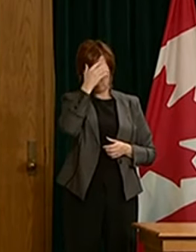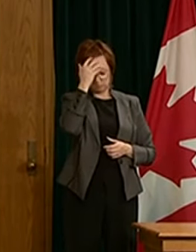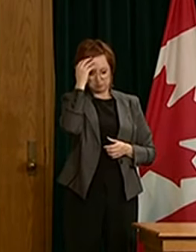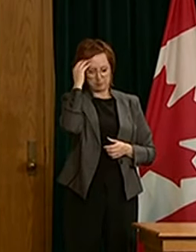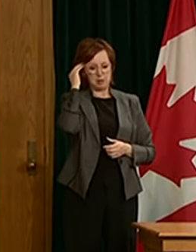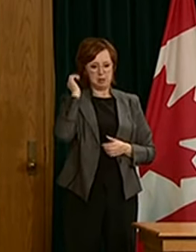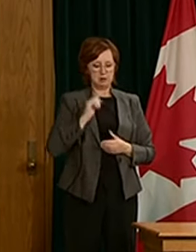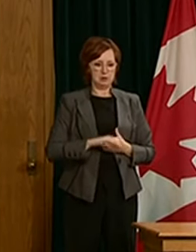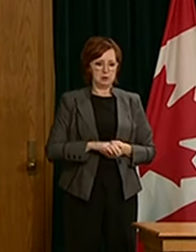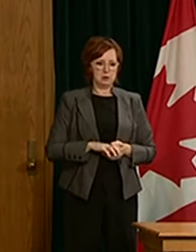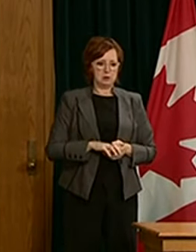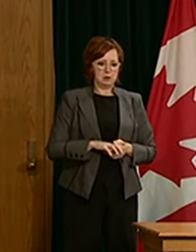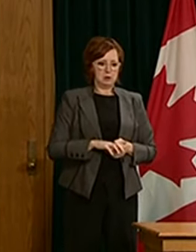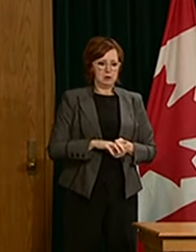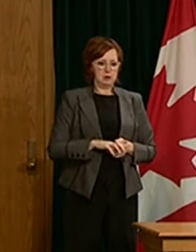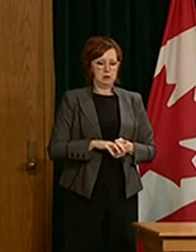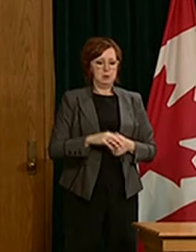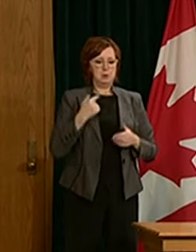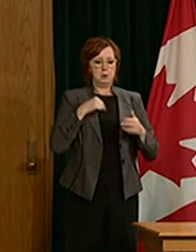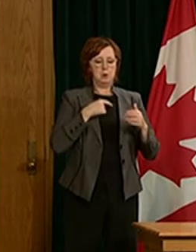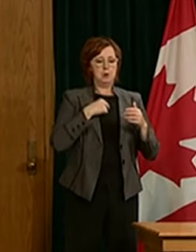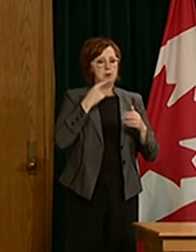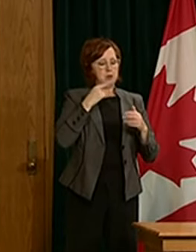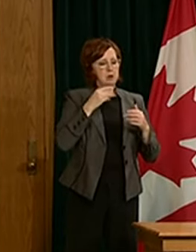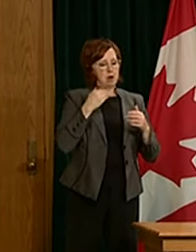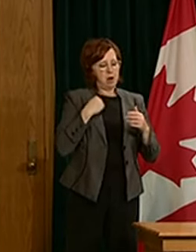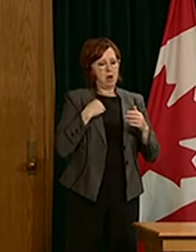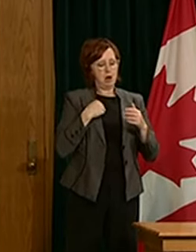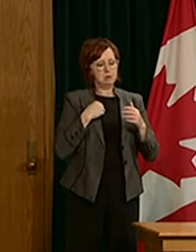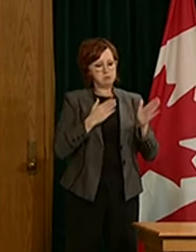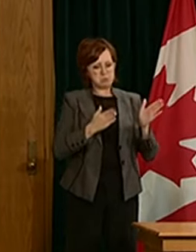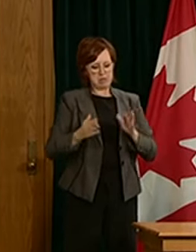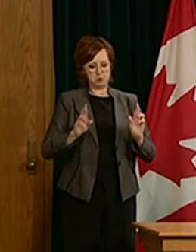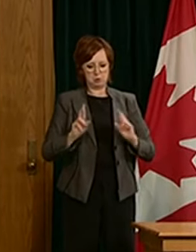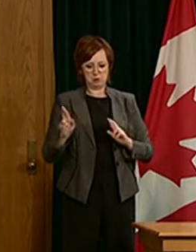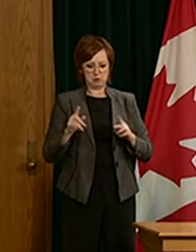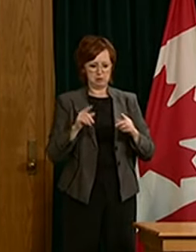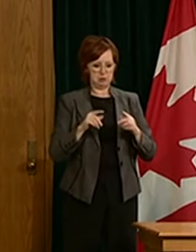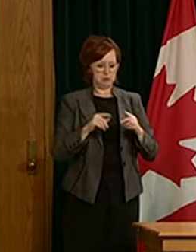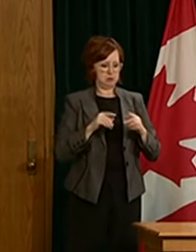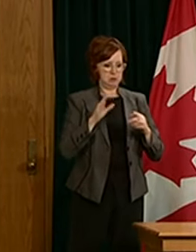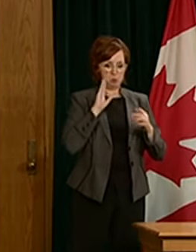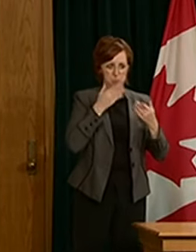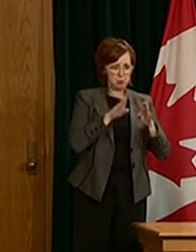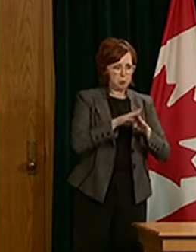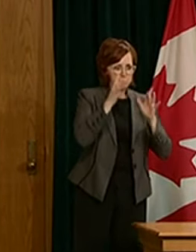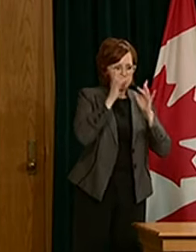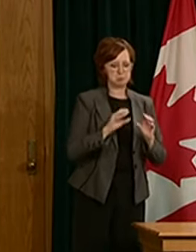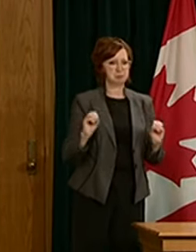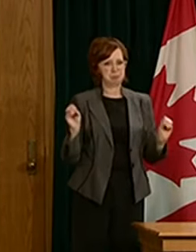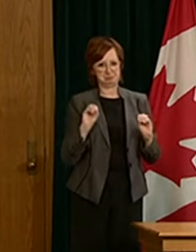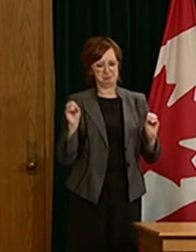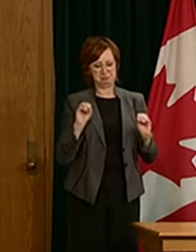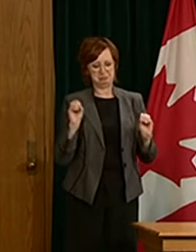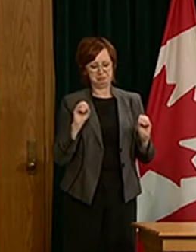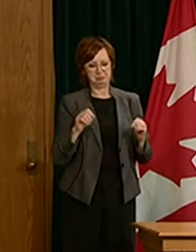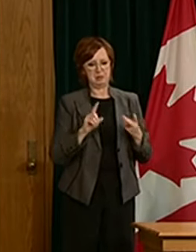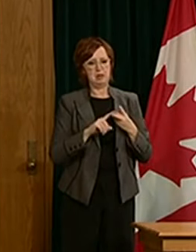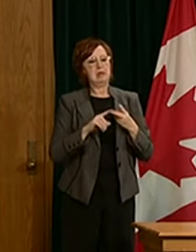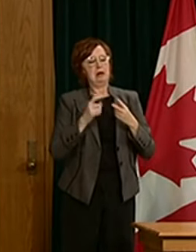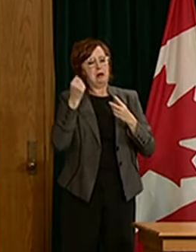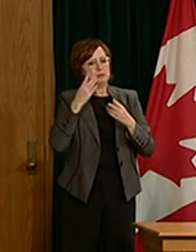through a combination of COVID and non-COVID facilities. There are no facility closures. We are temporarily